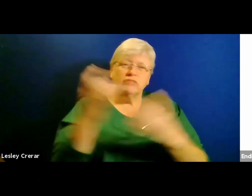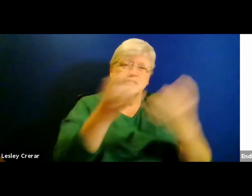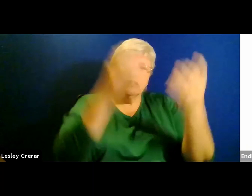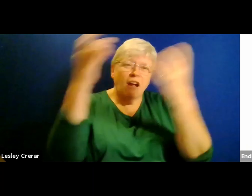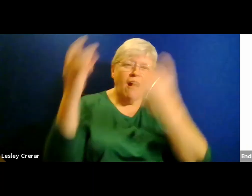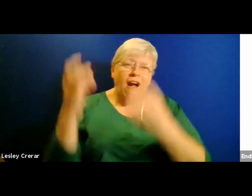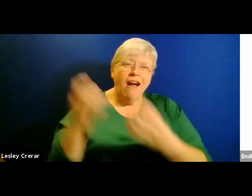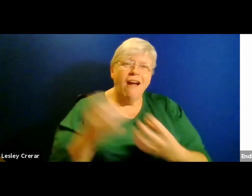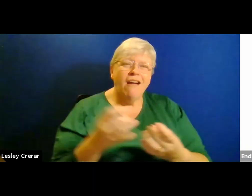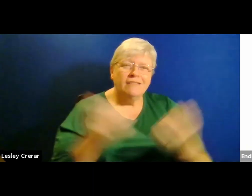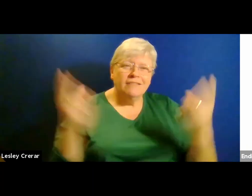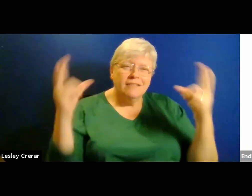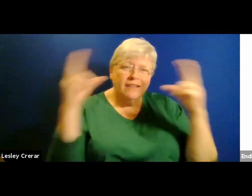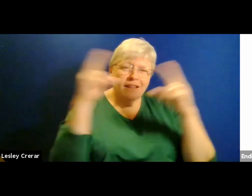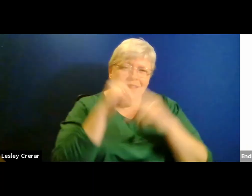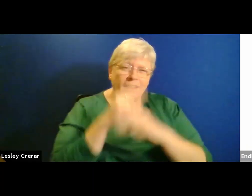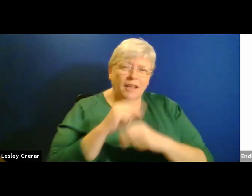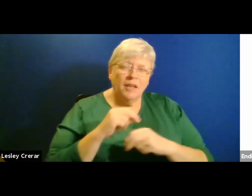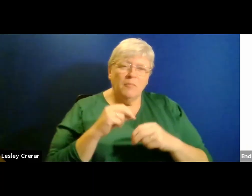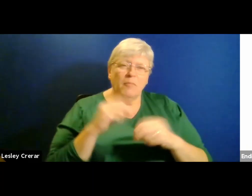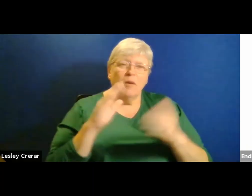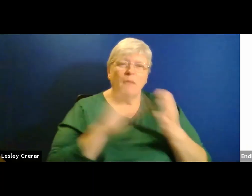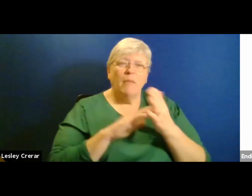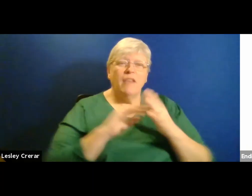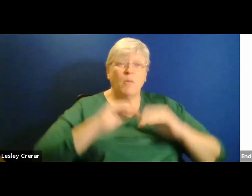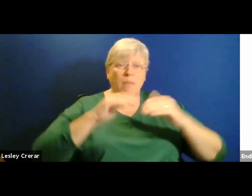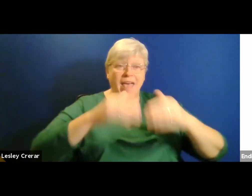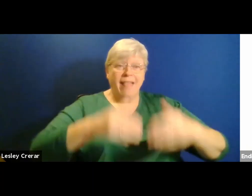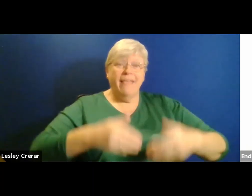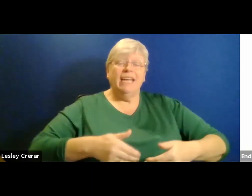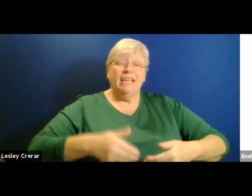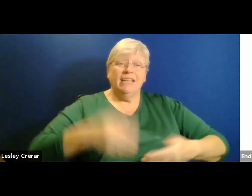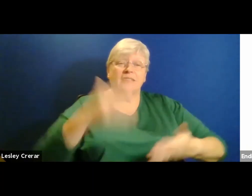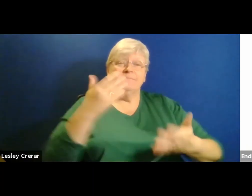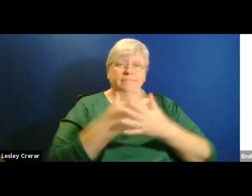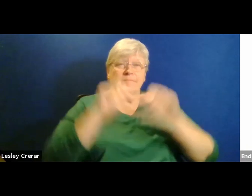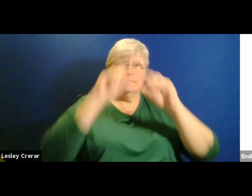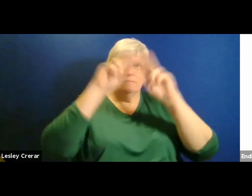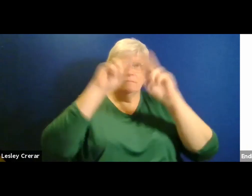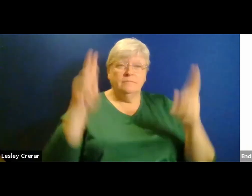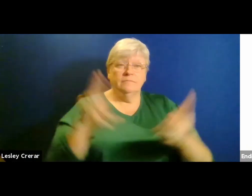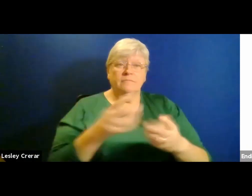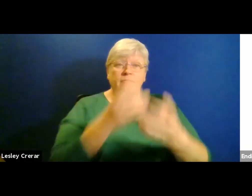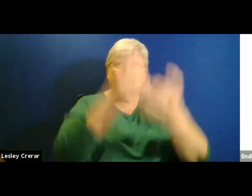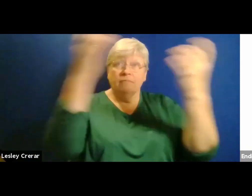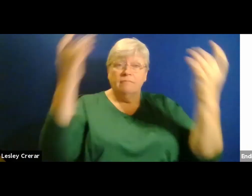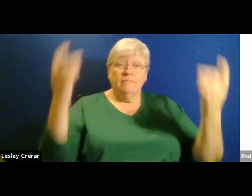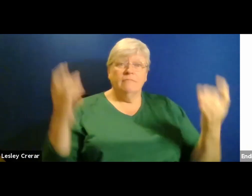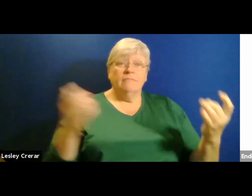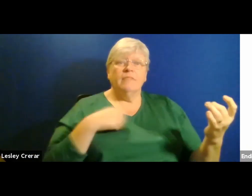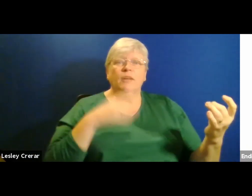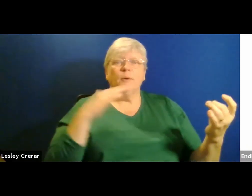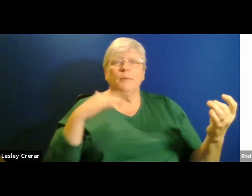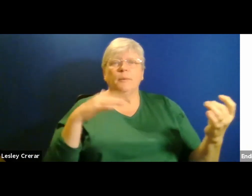sleep. Her mother's belly and the curve of the pristine universe overhead and her breath are so